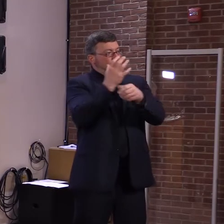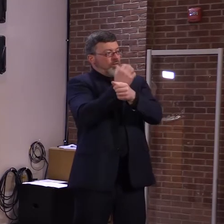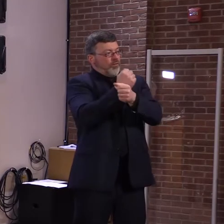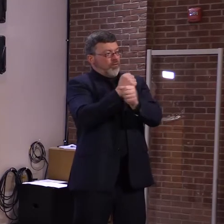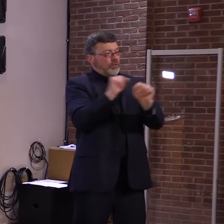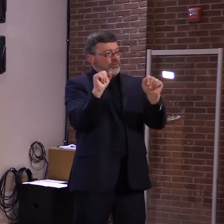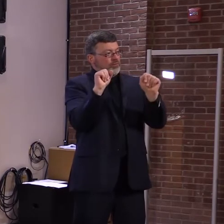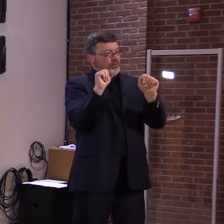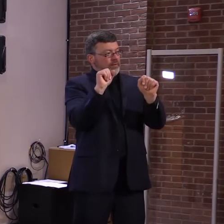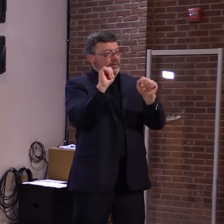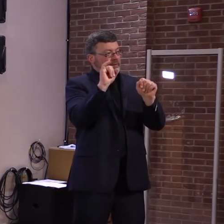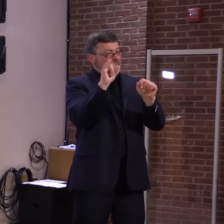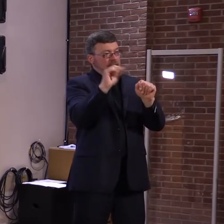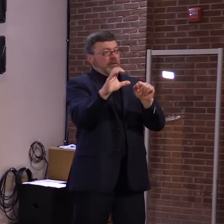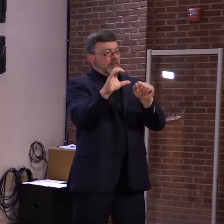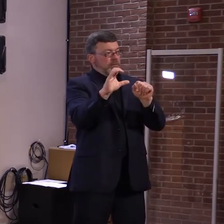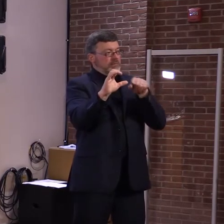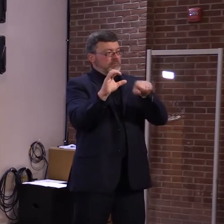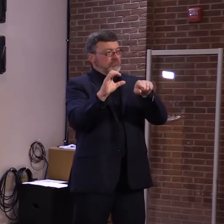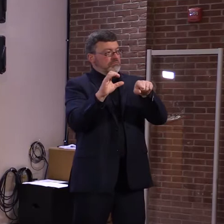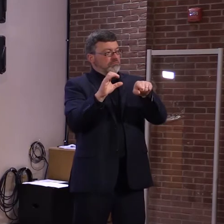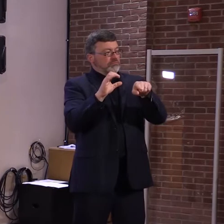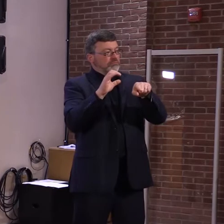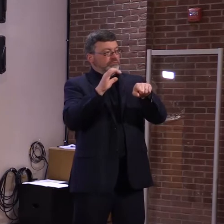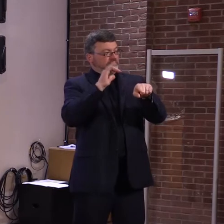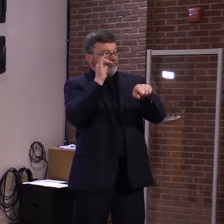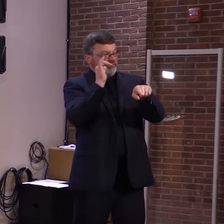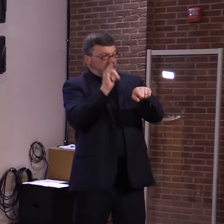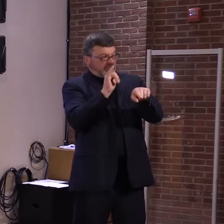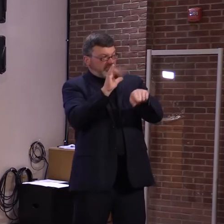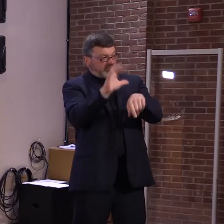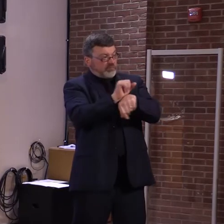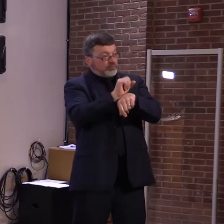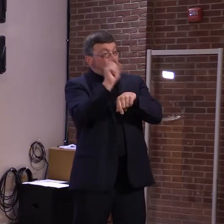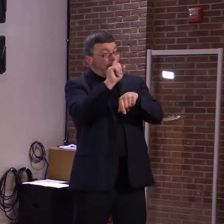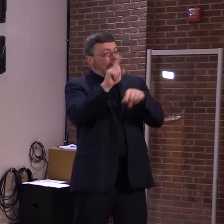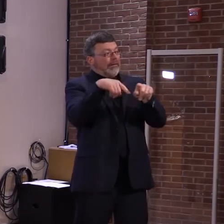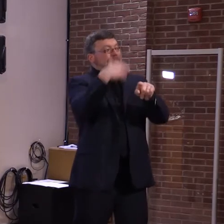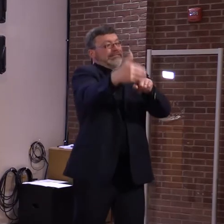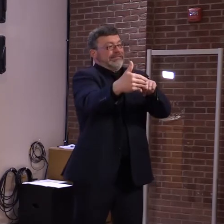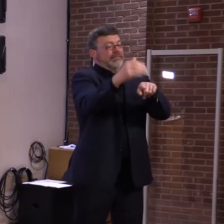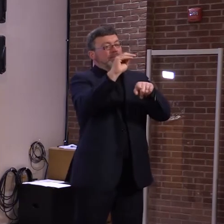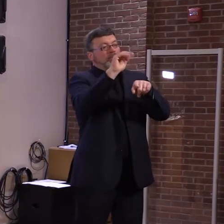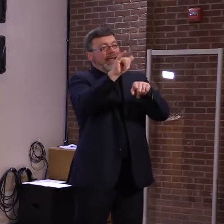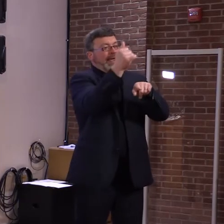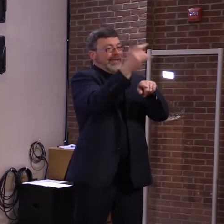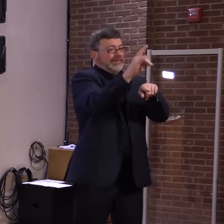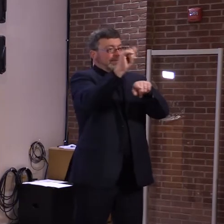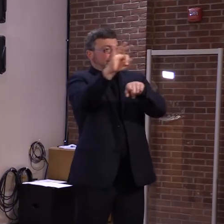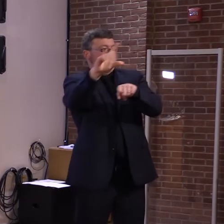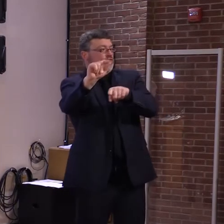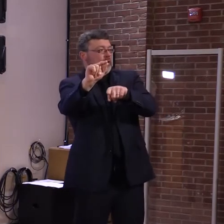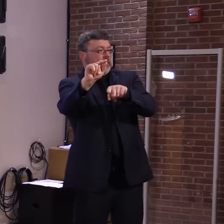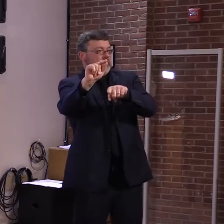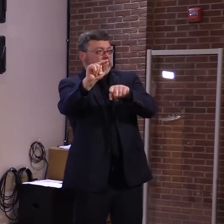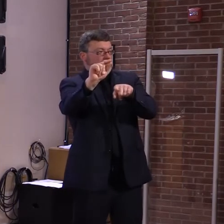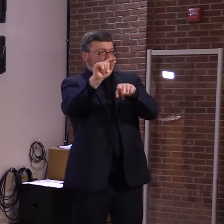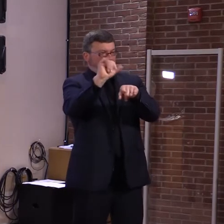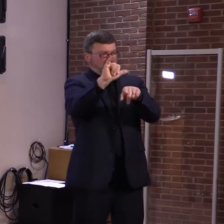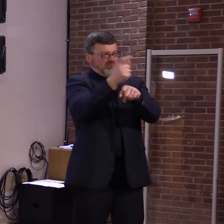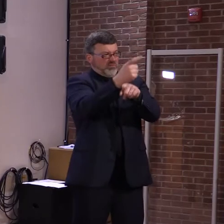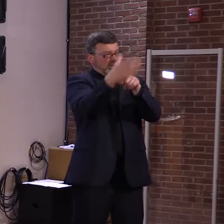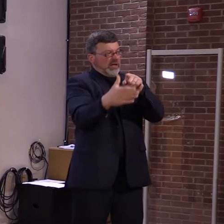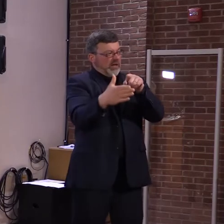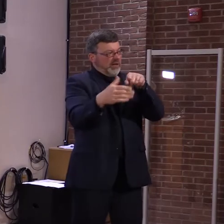will have available appointments and walk-in opportunities. More details will be coming soon. We